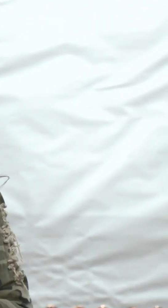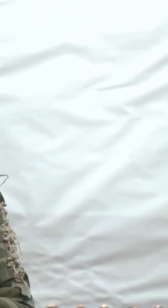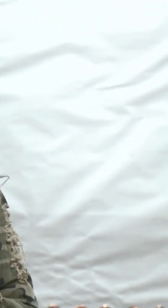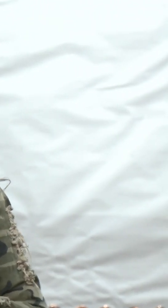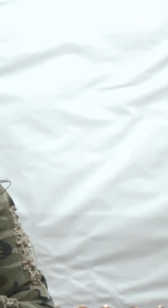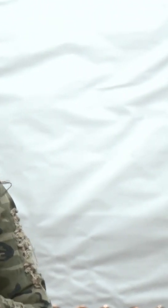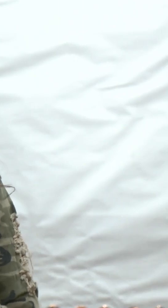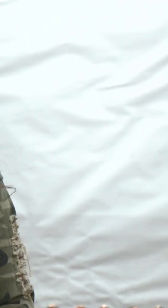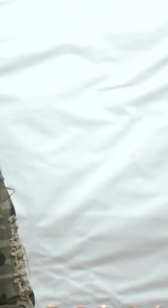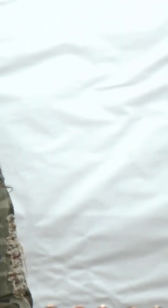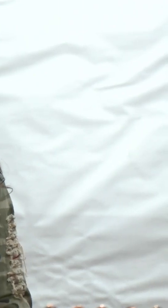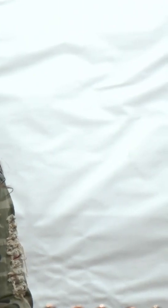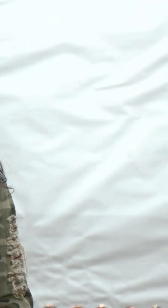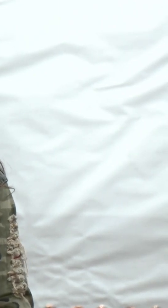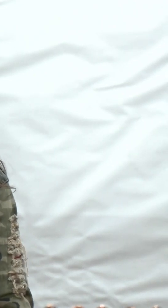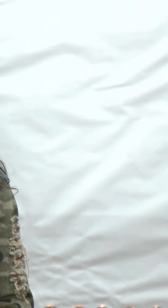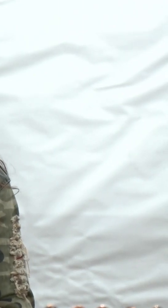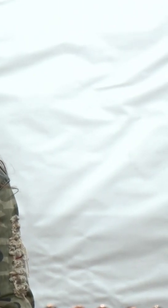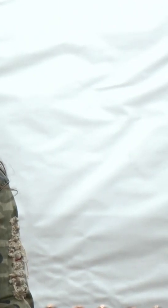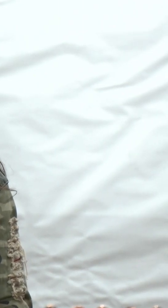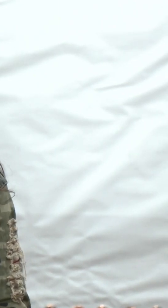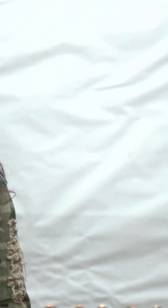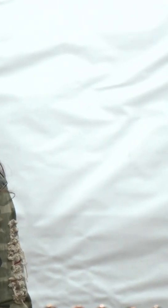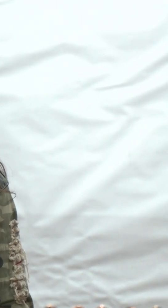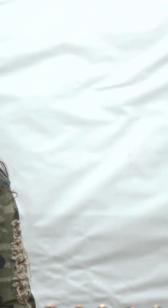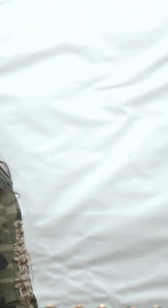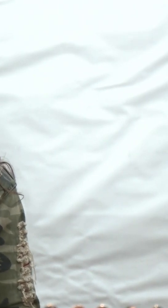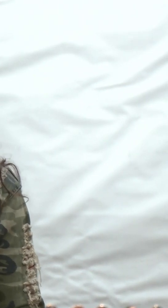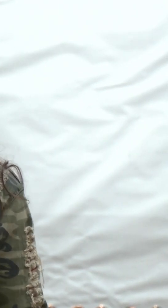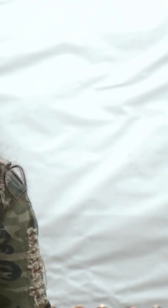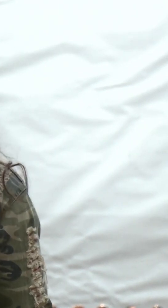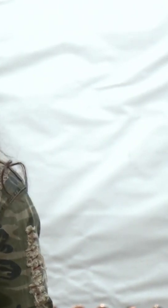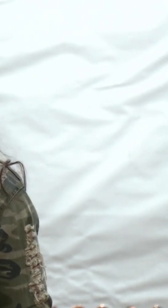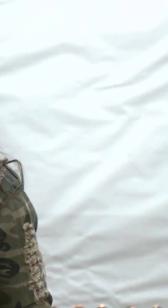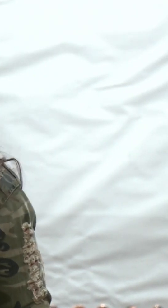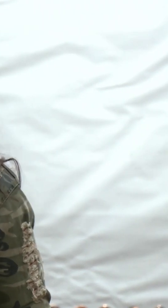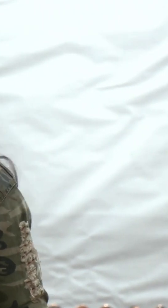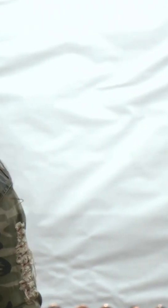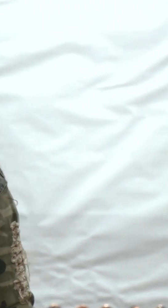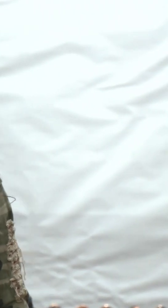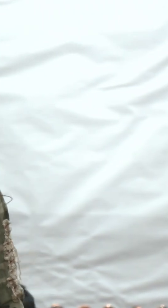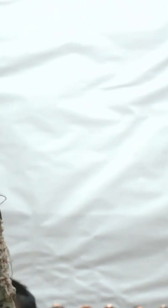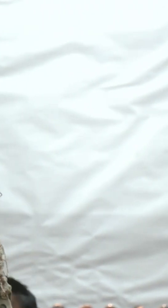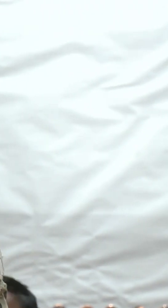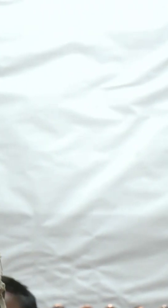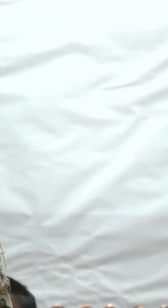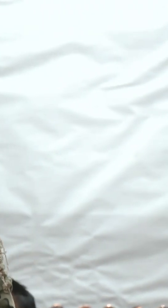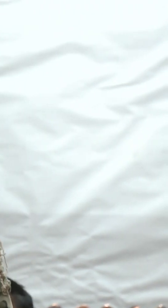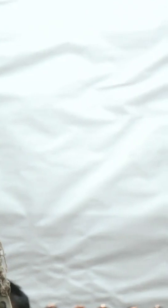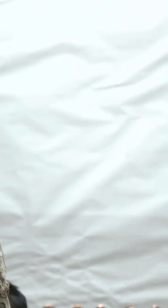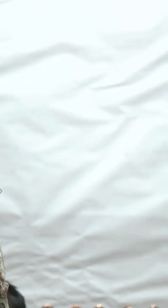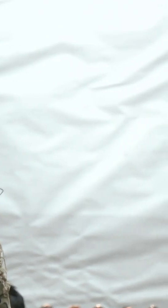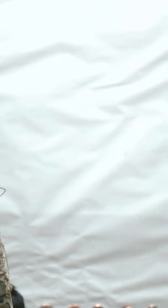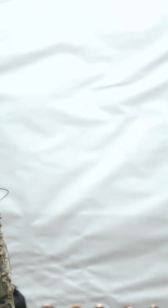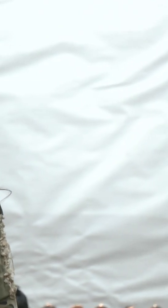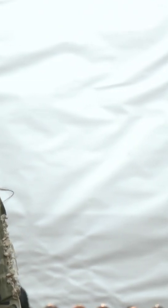my son, one of my nightly cravings was Ted Drewes right over here on South